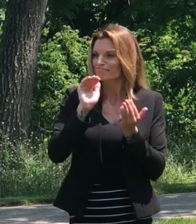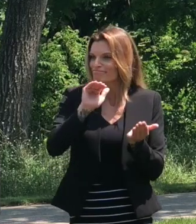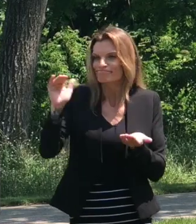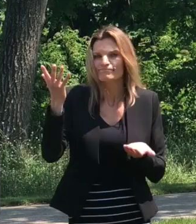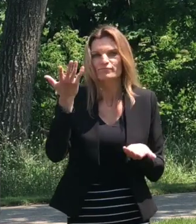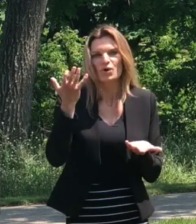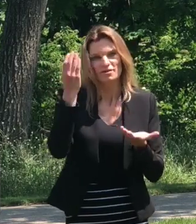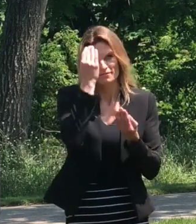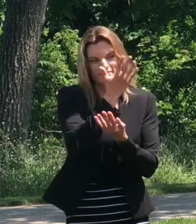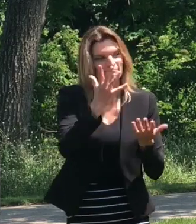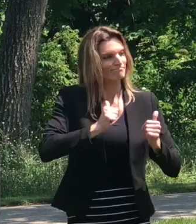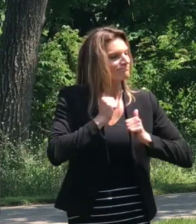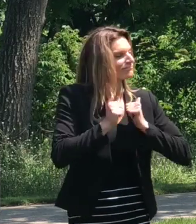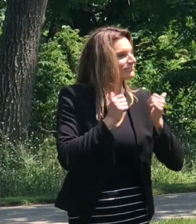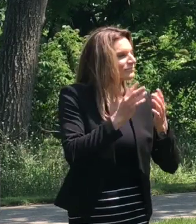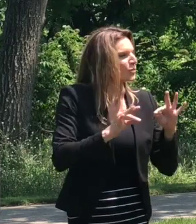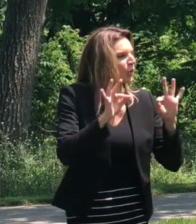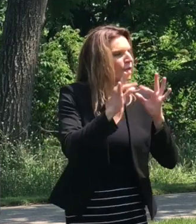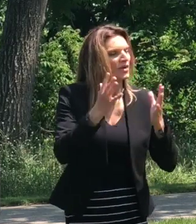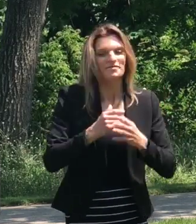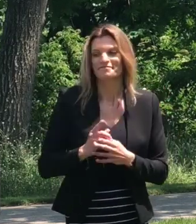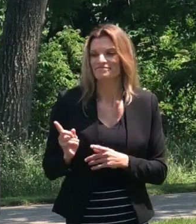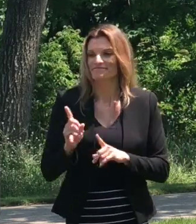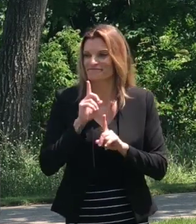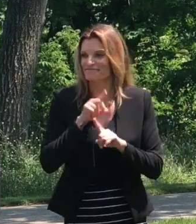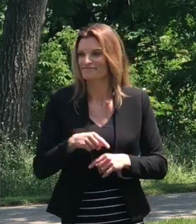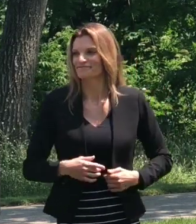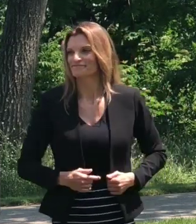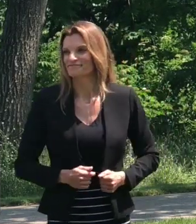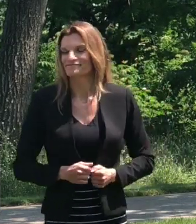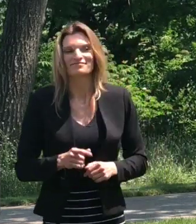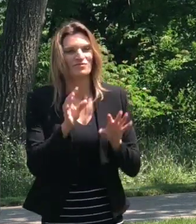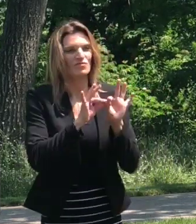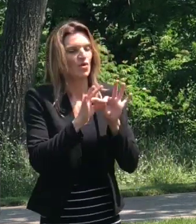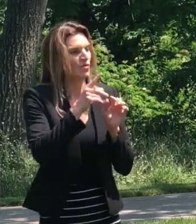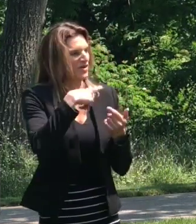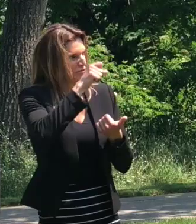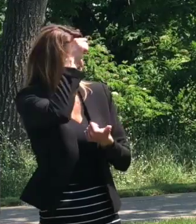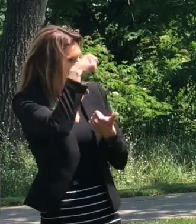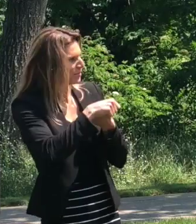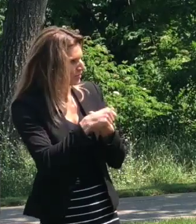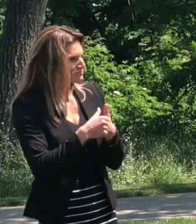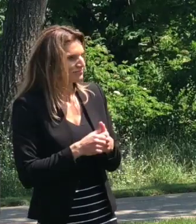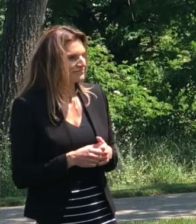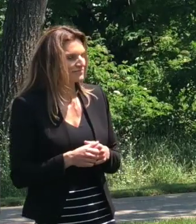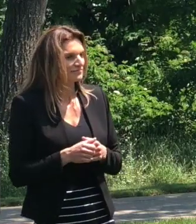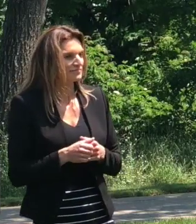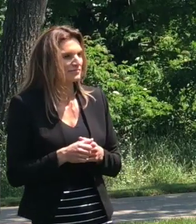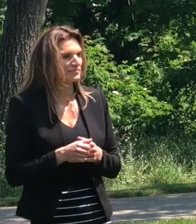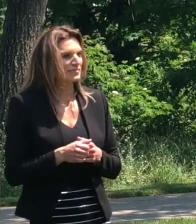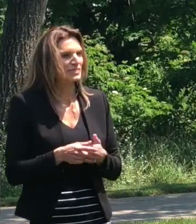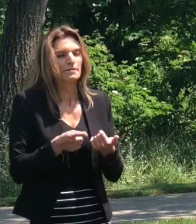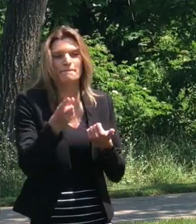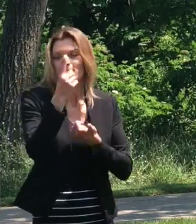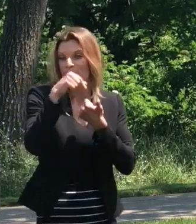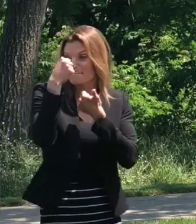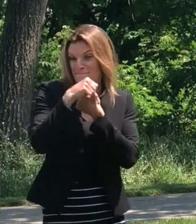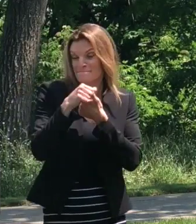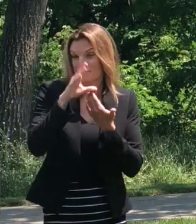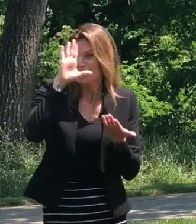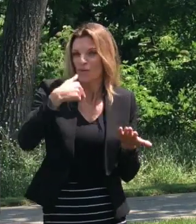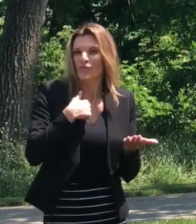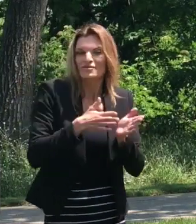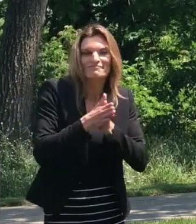about staying vigilant, staying safe on the water? I think it's important that we all remember, right, that we've been eager to